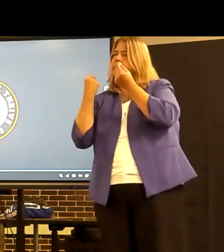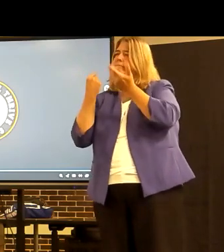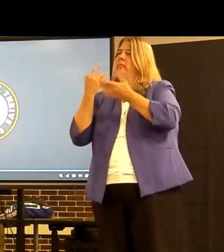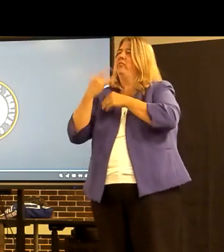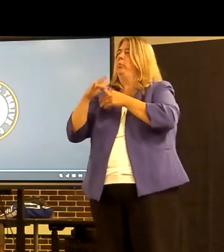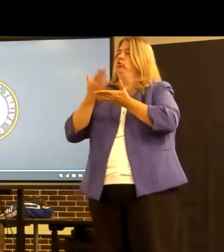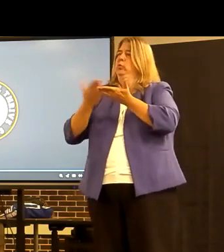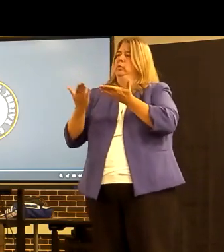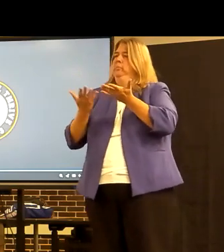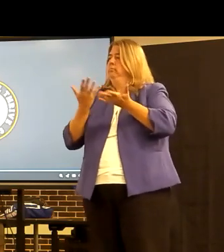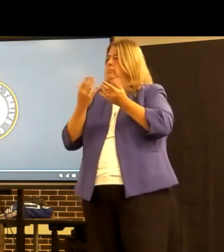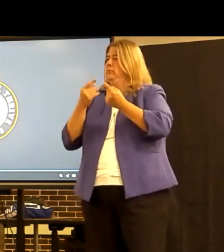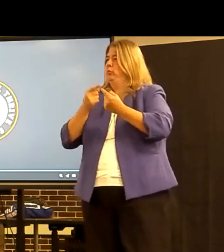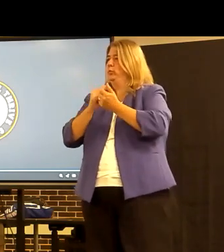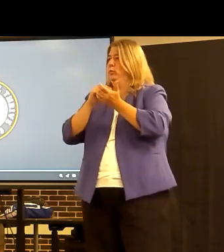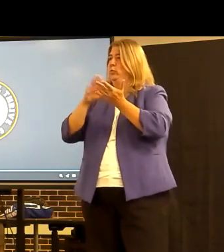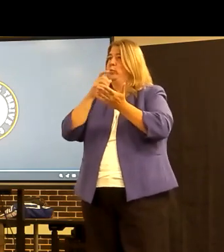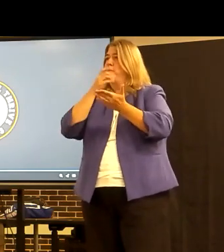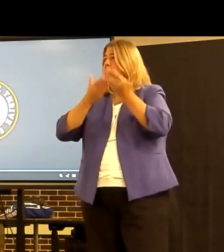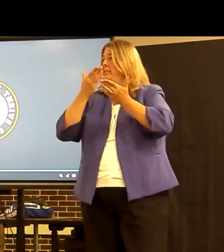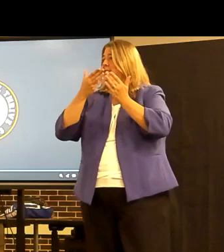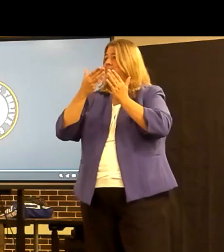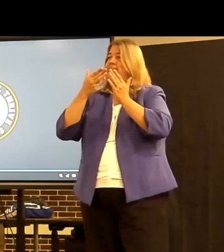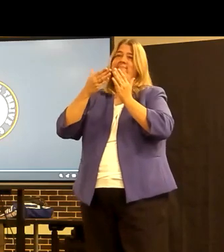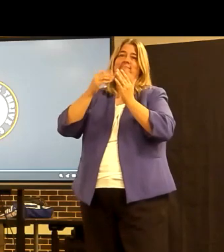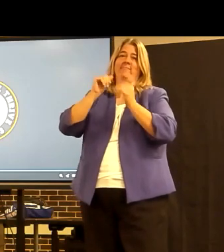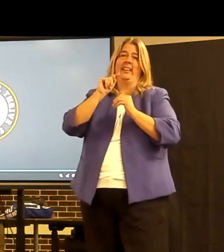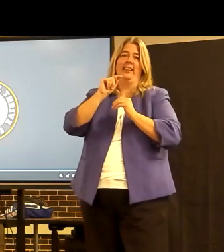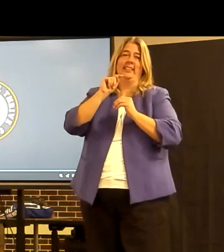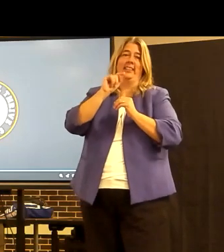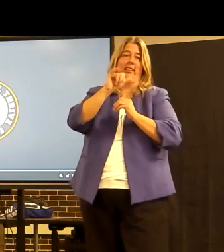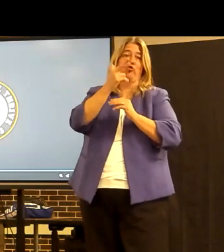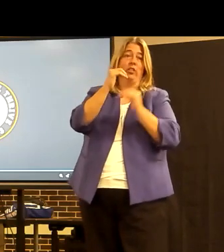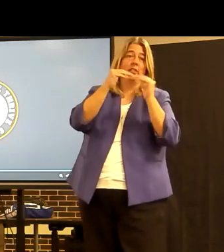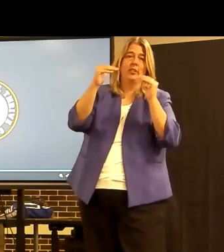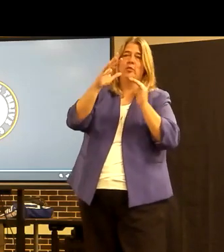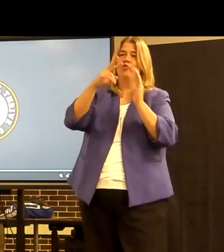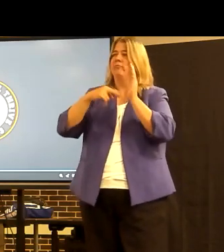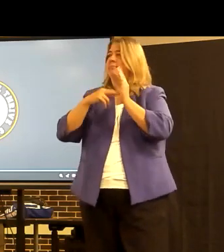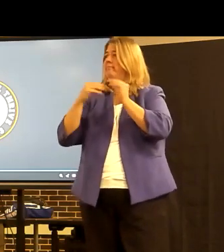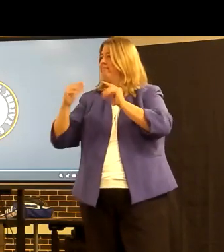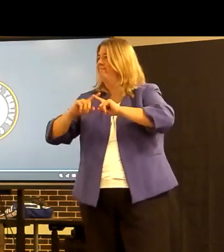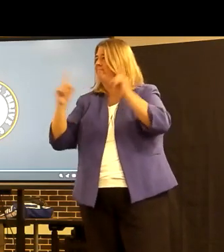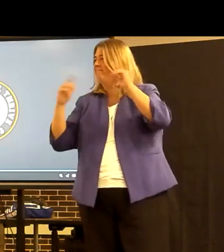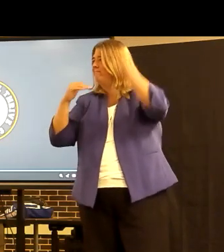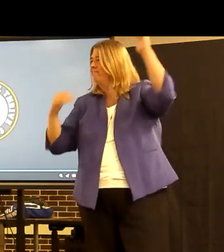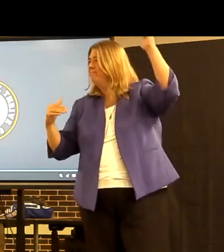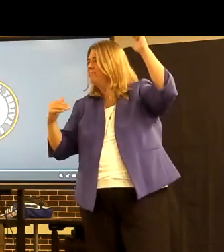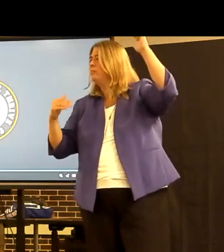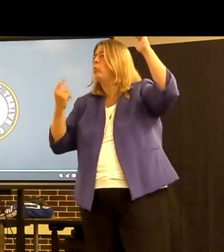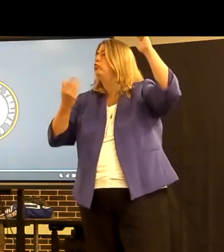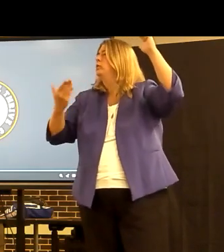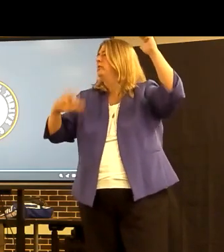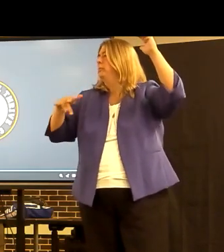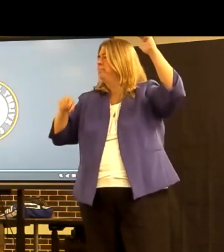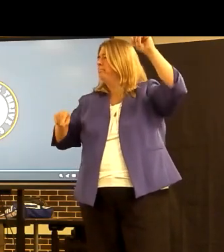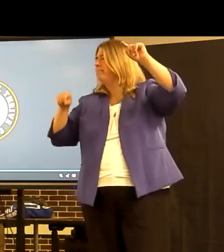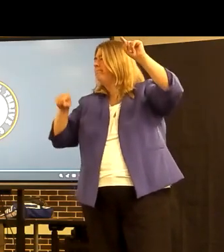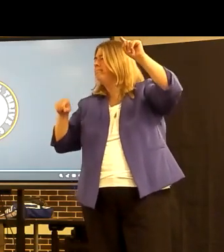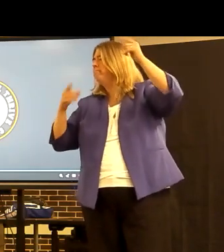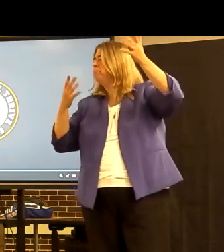we use? And further discussion with the DOE on looking at that, because we may have a student that